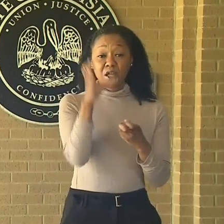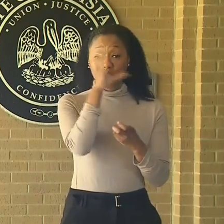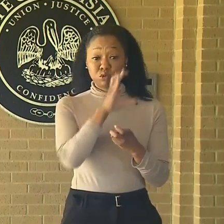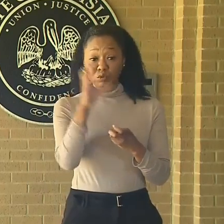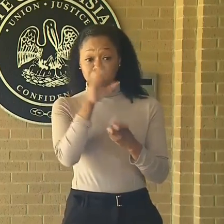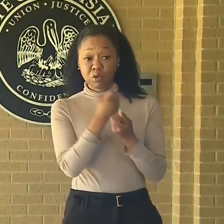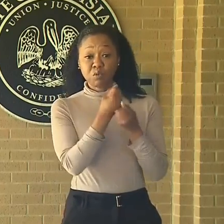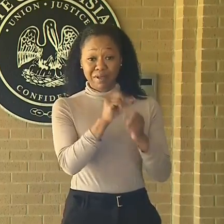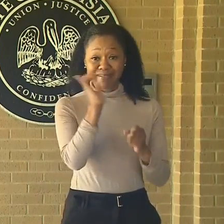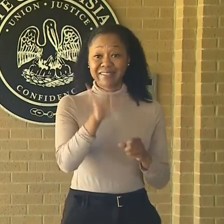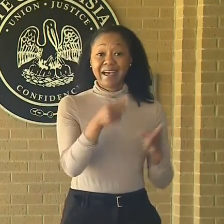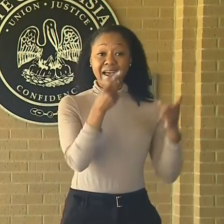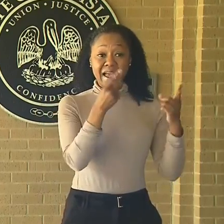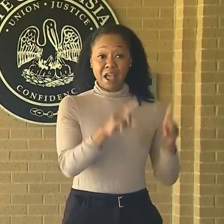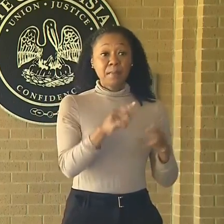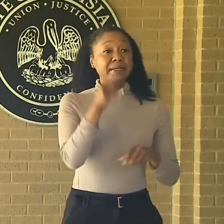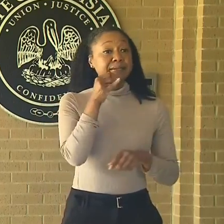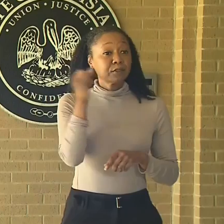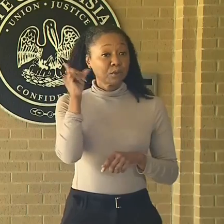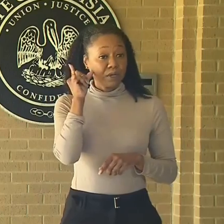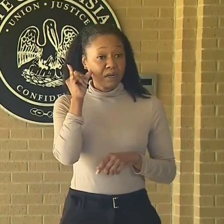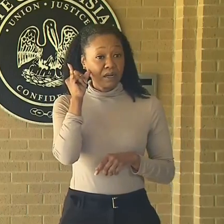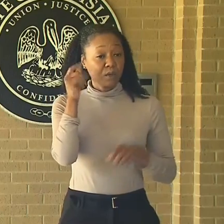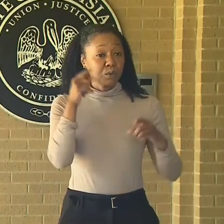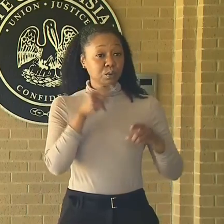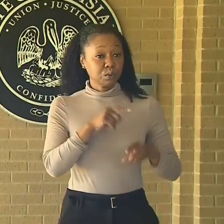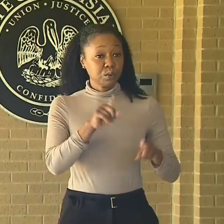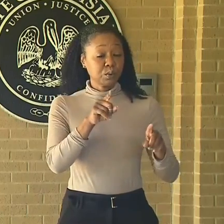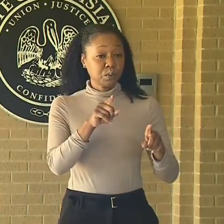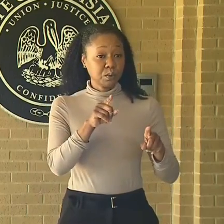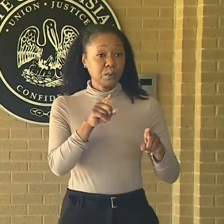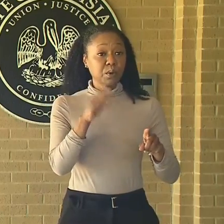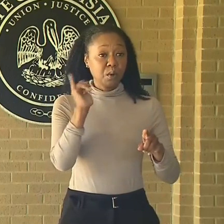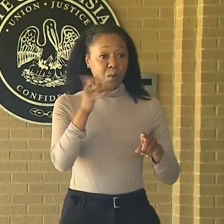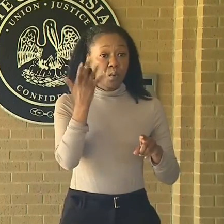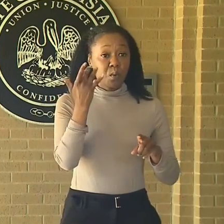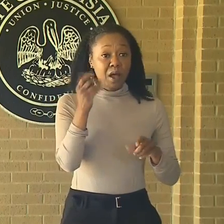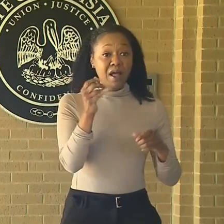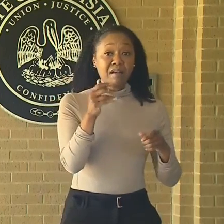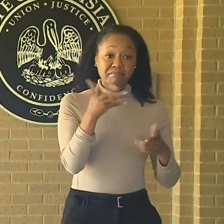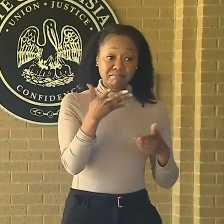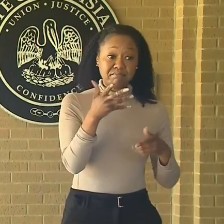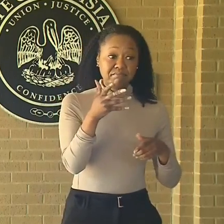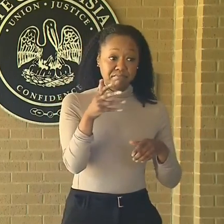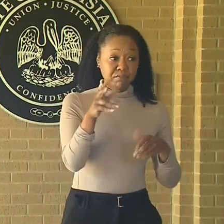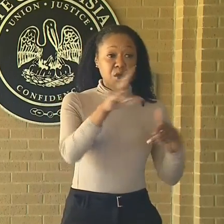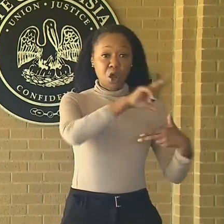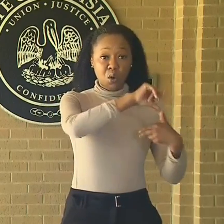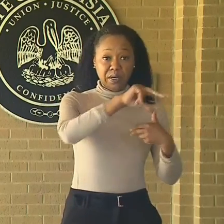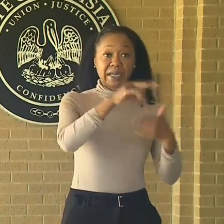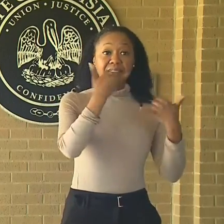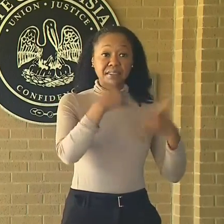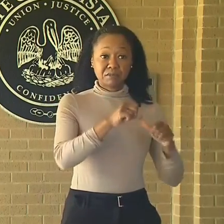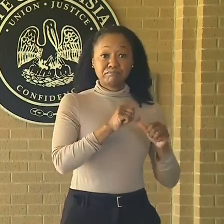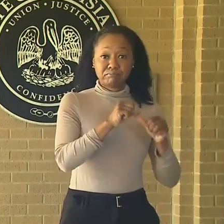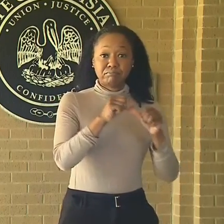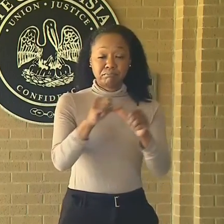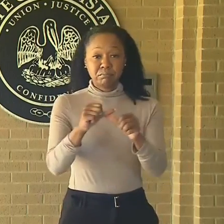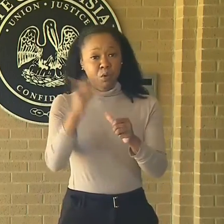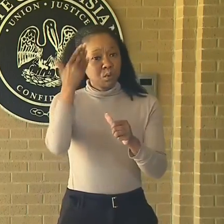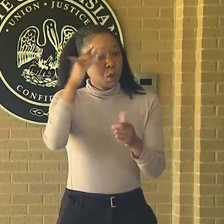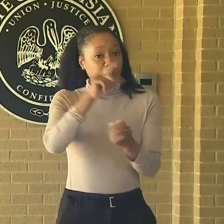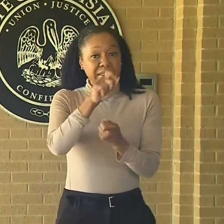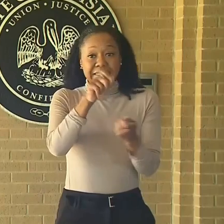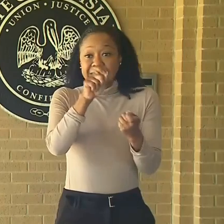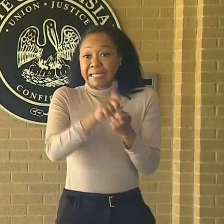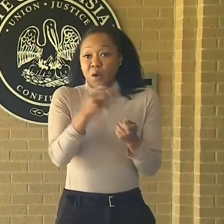actually happened yesterday while the storm was still passing. And so we don't know exactly what the